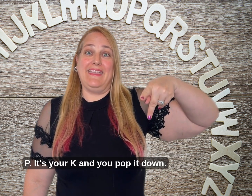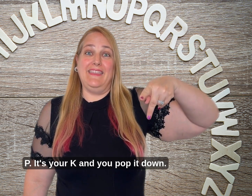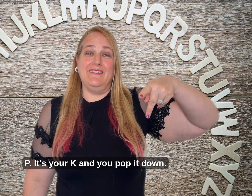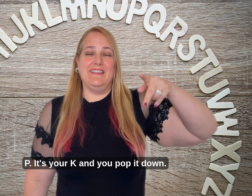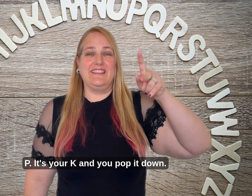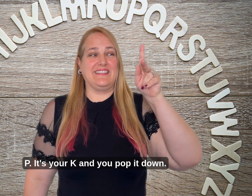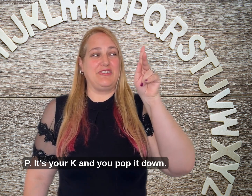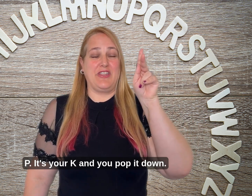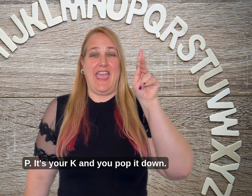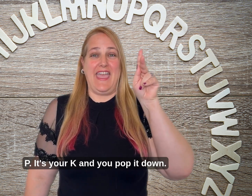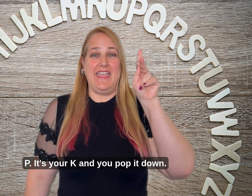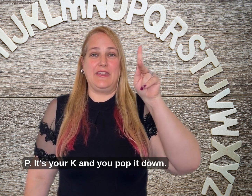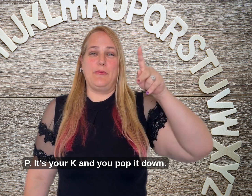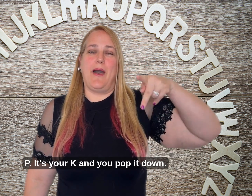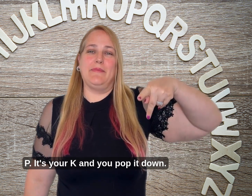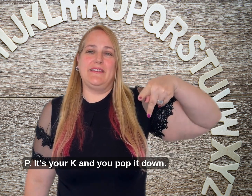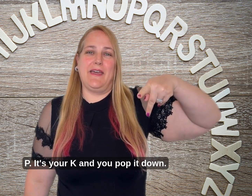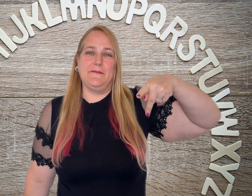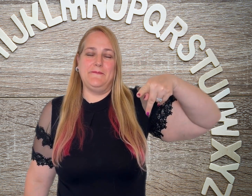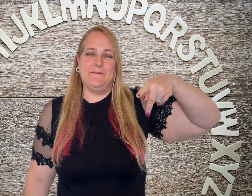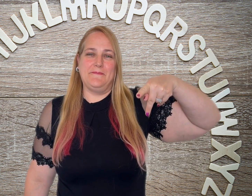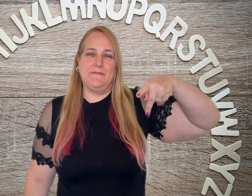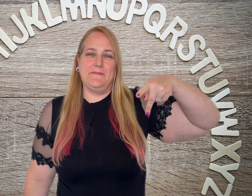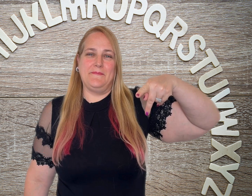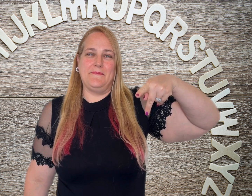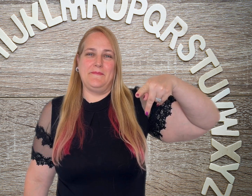P is your K and you pop it down.